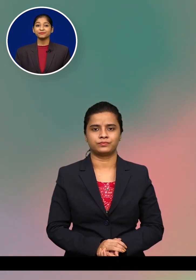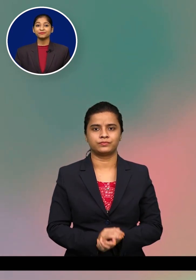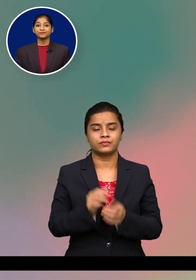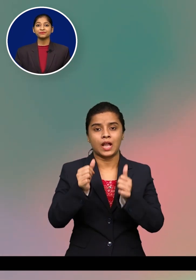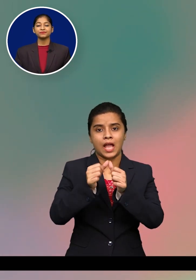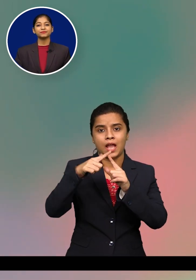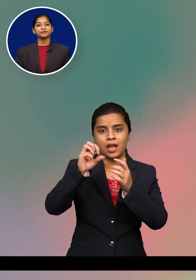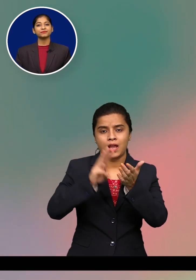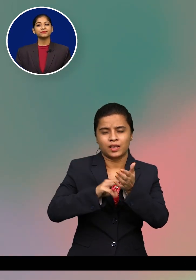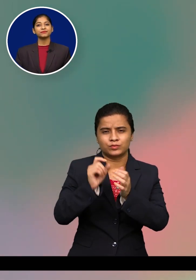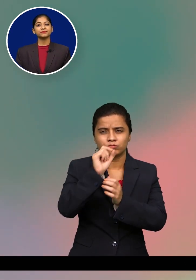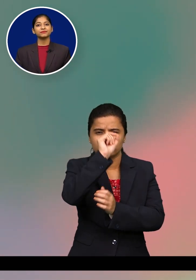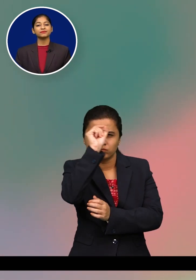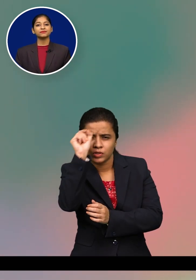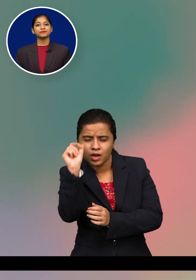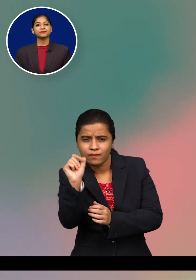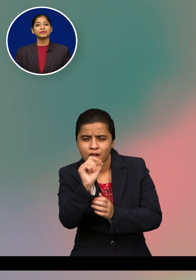atom,